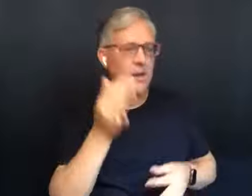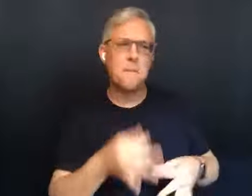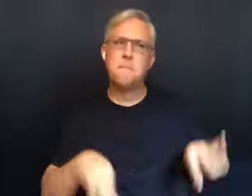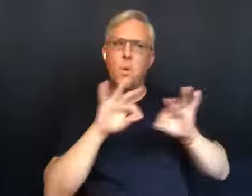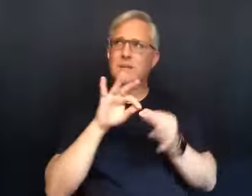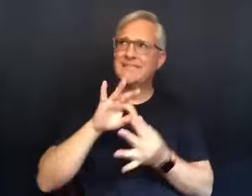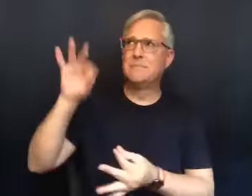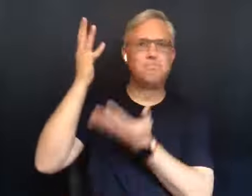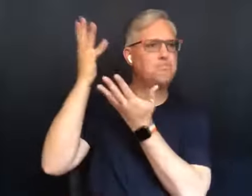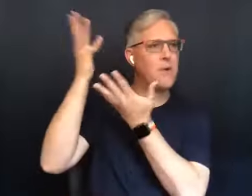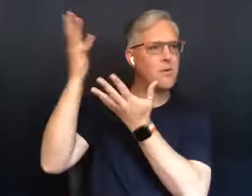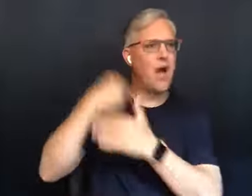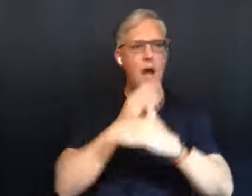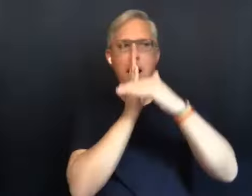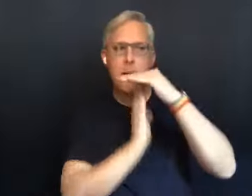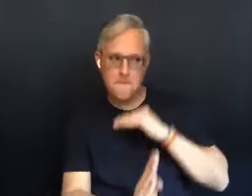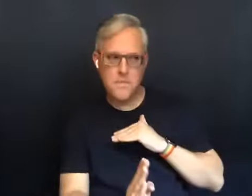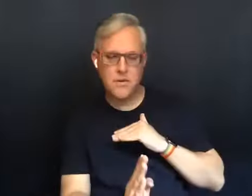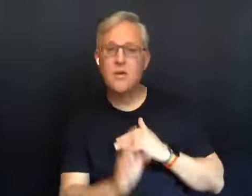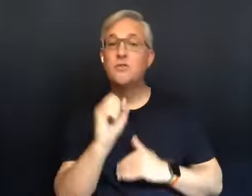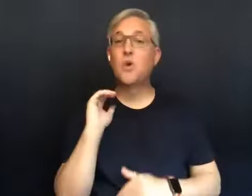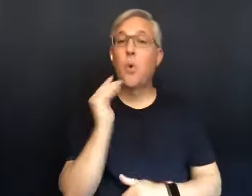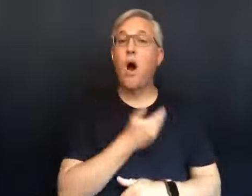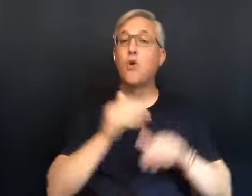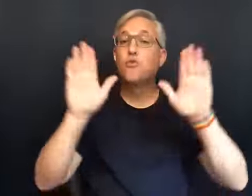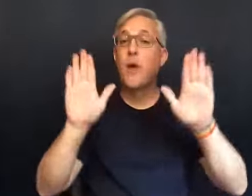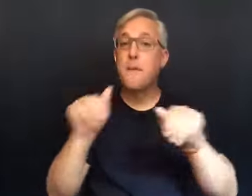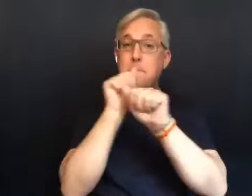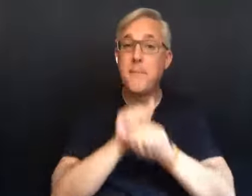maintain the immense spiritual significance of humility. Like,